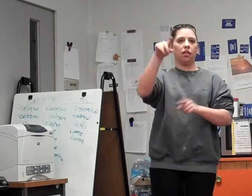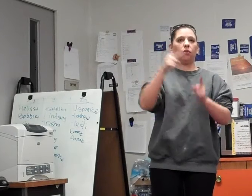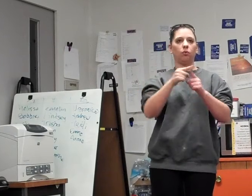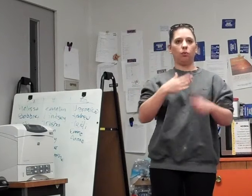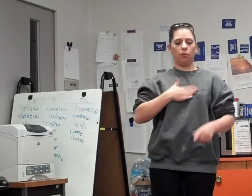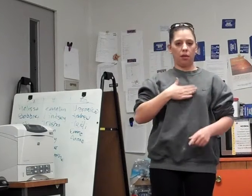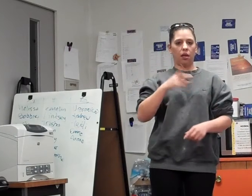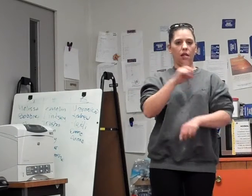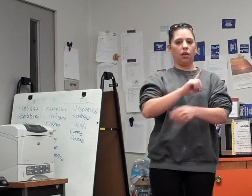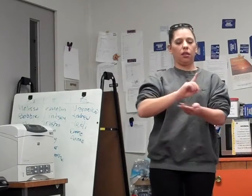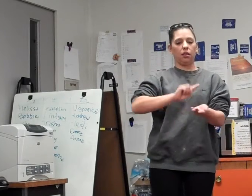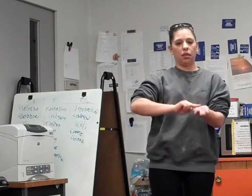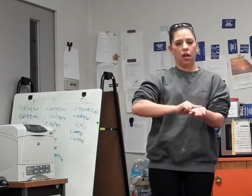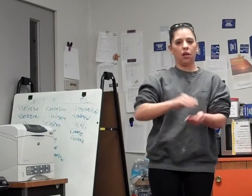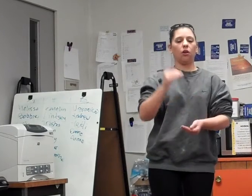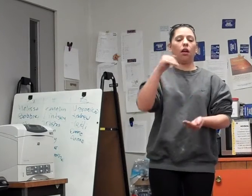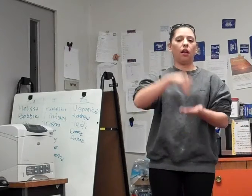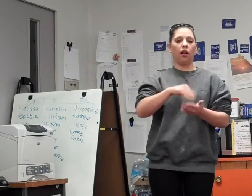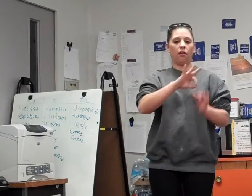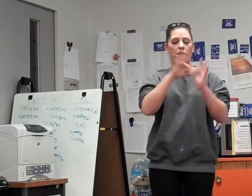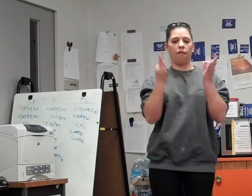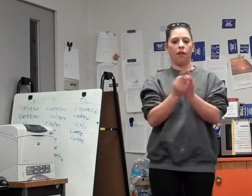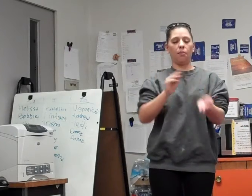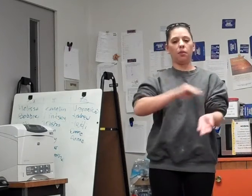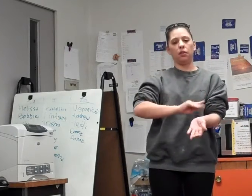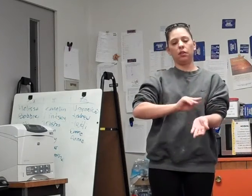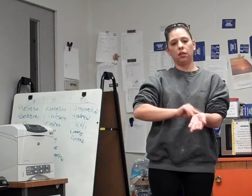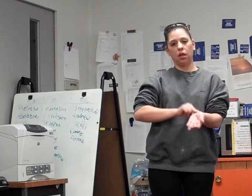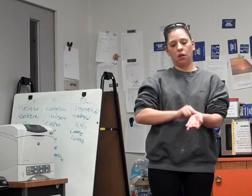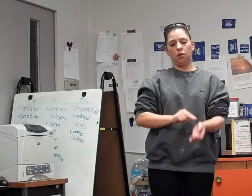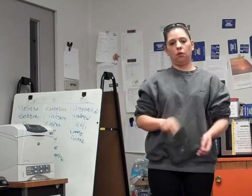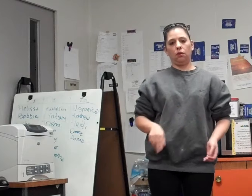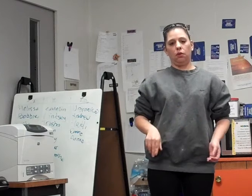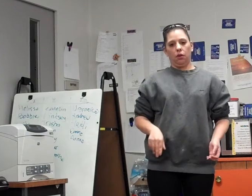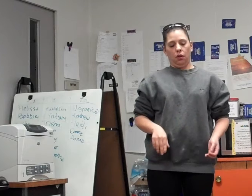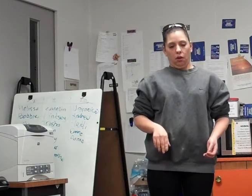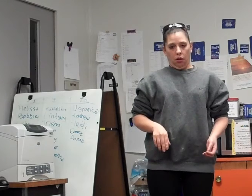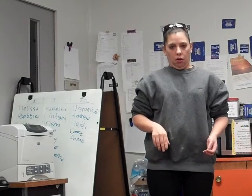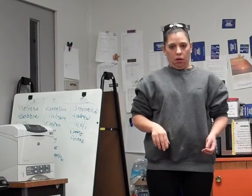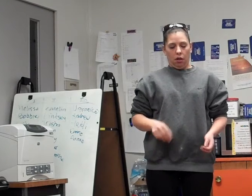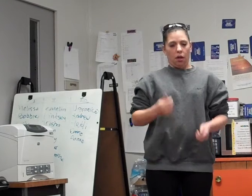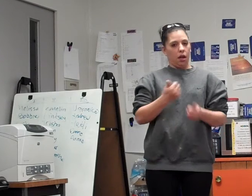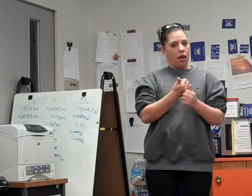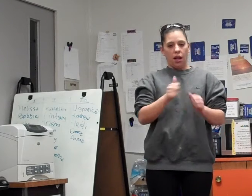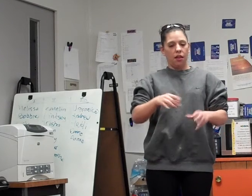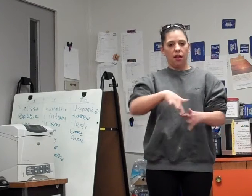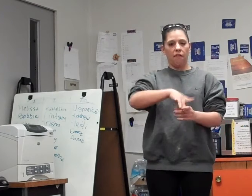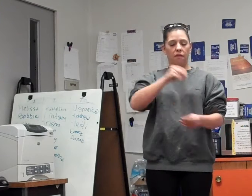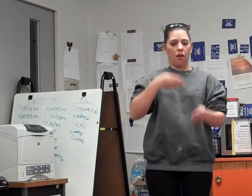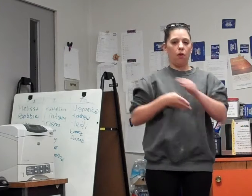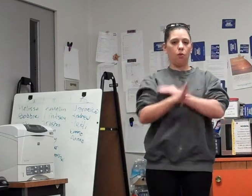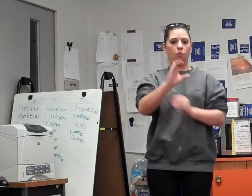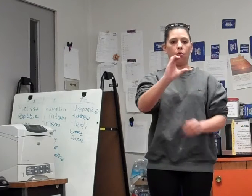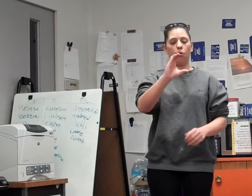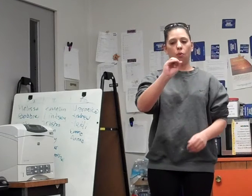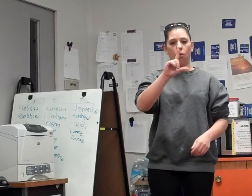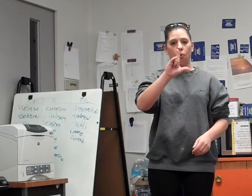family physician, anything that they find. So a colonoscopy is something else that people have at